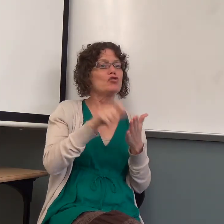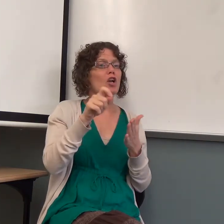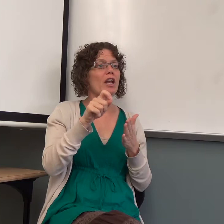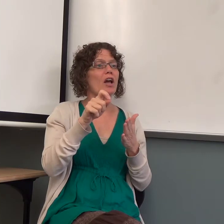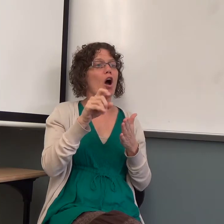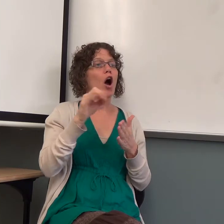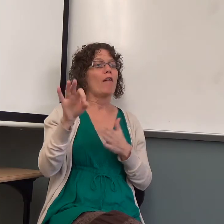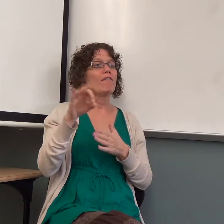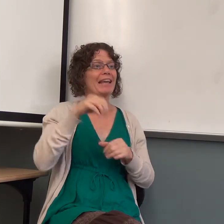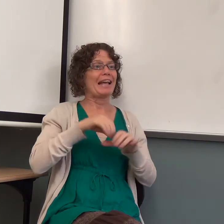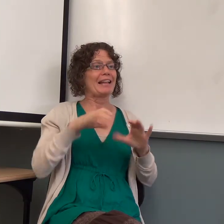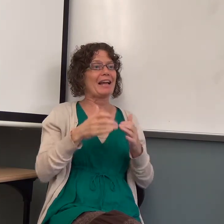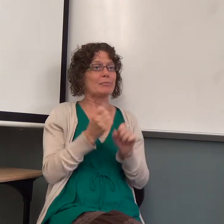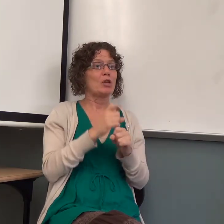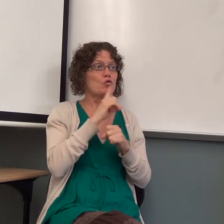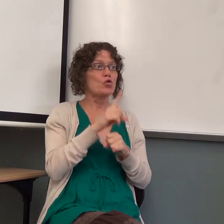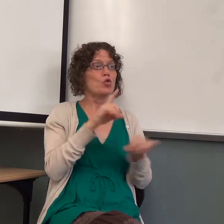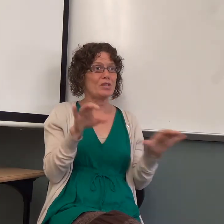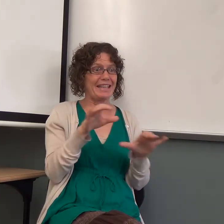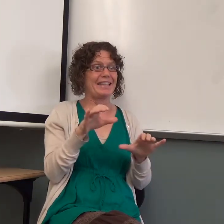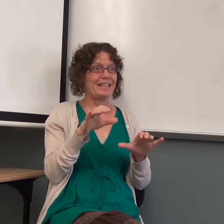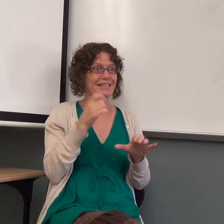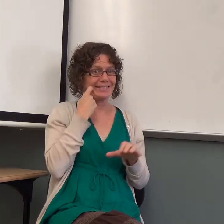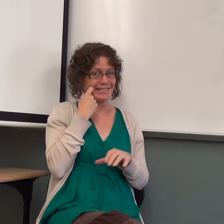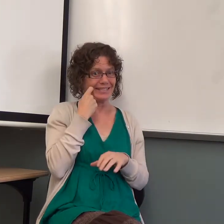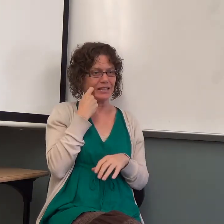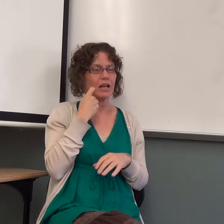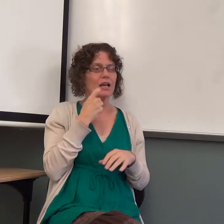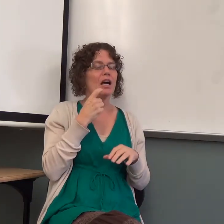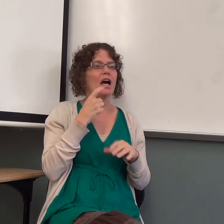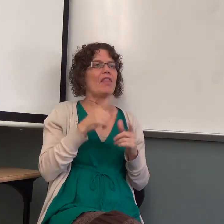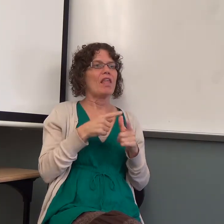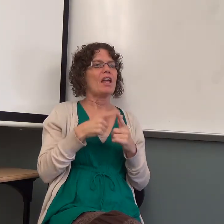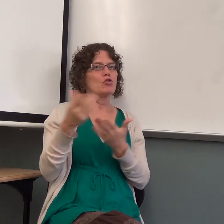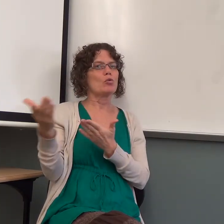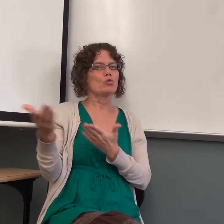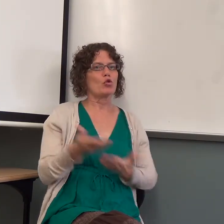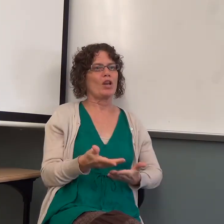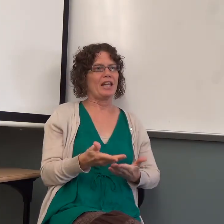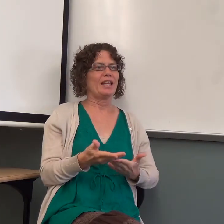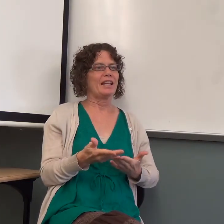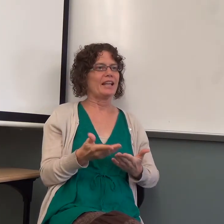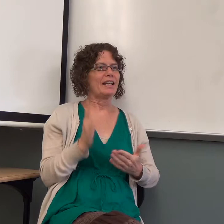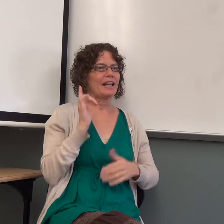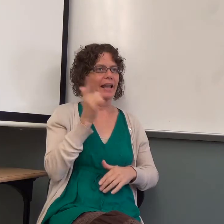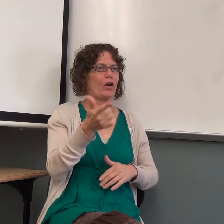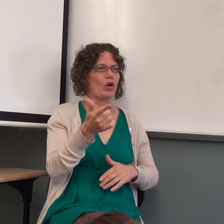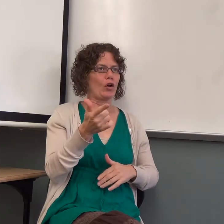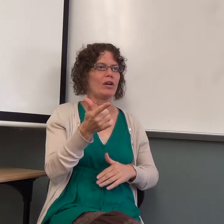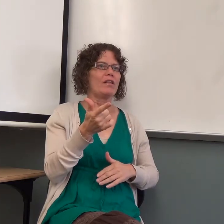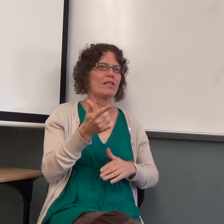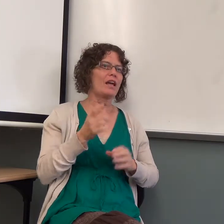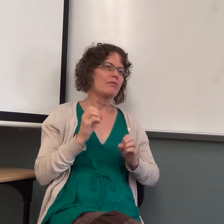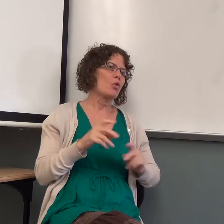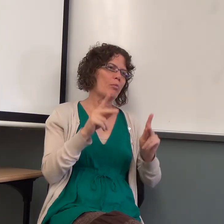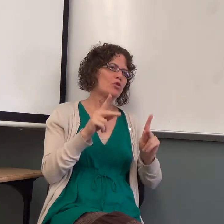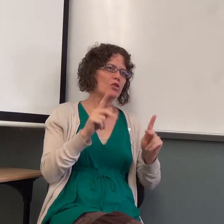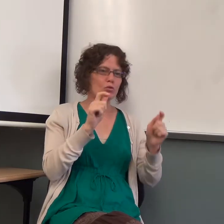it, and then you'll turn it in when you turn in your journals. So that gives you a little bit of an opportunity to refine your writing as you go through this